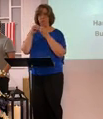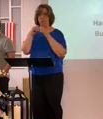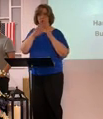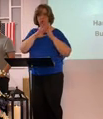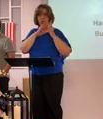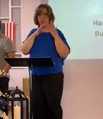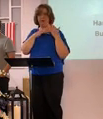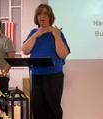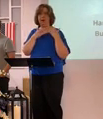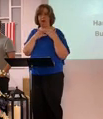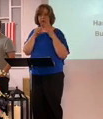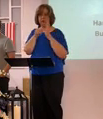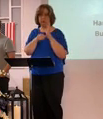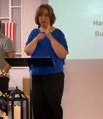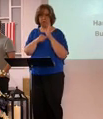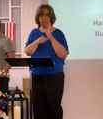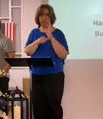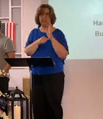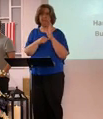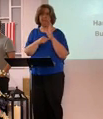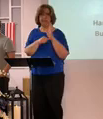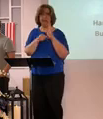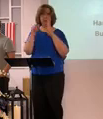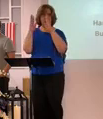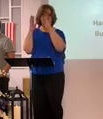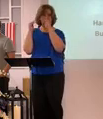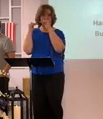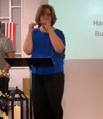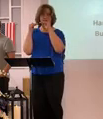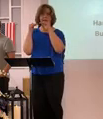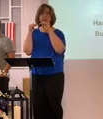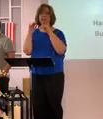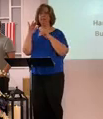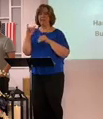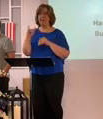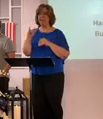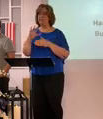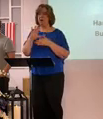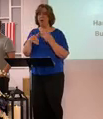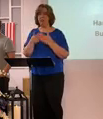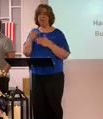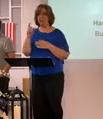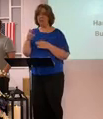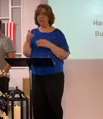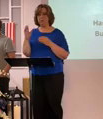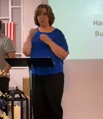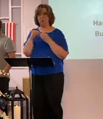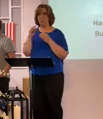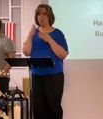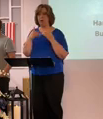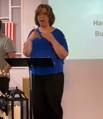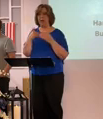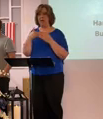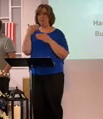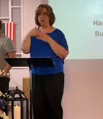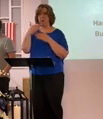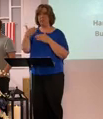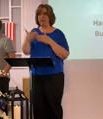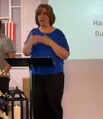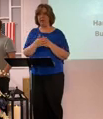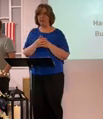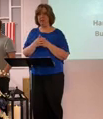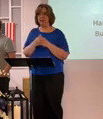surgeries, which we're hoping is all that he will need as far as any complications